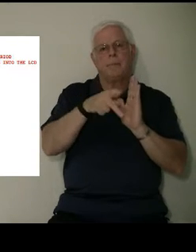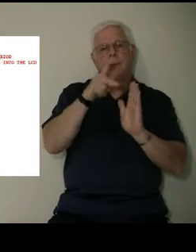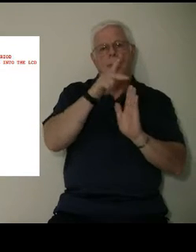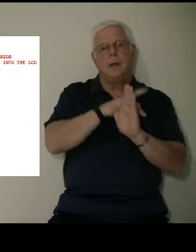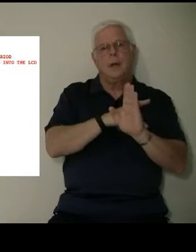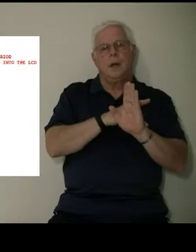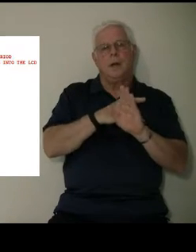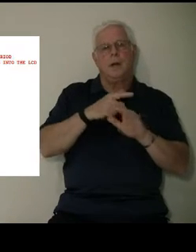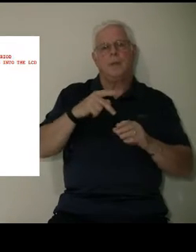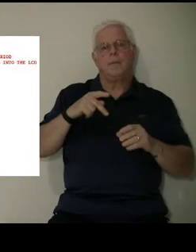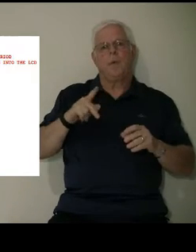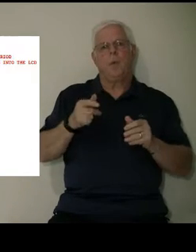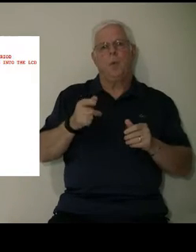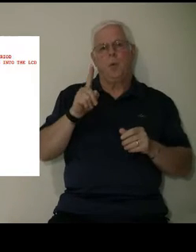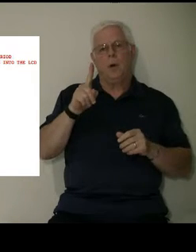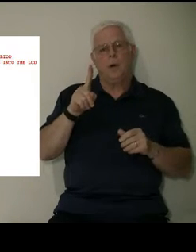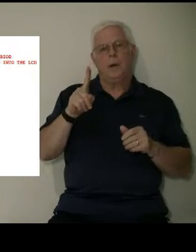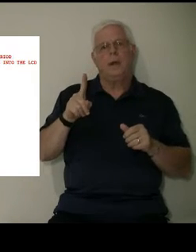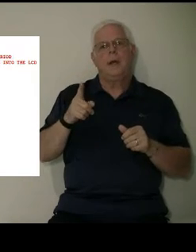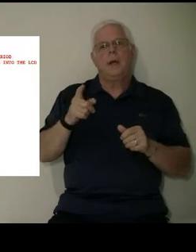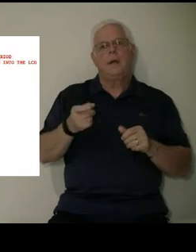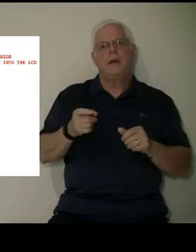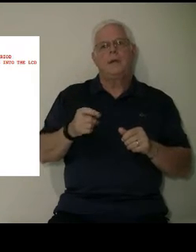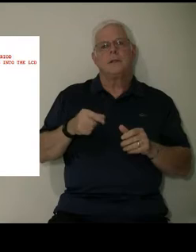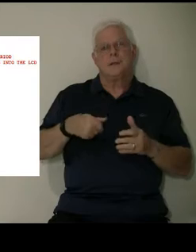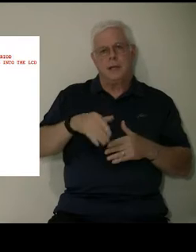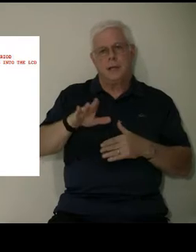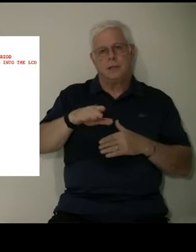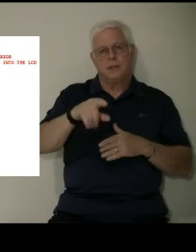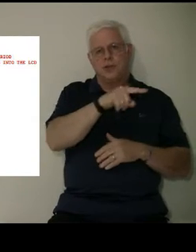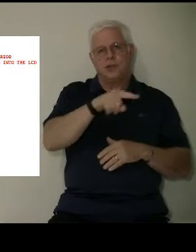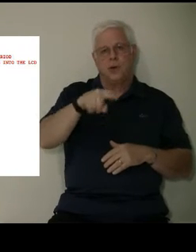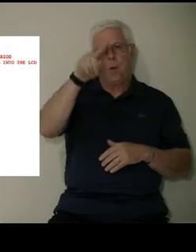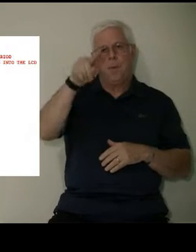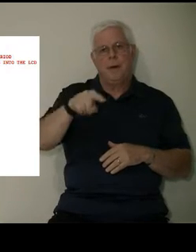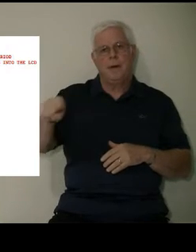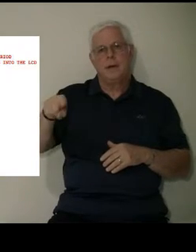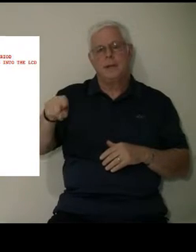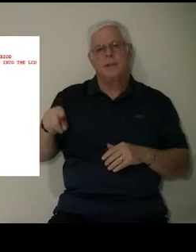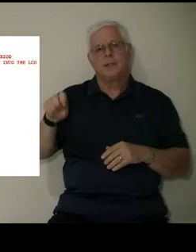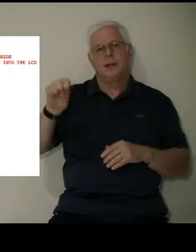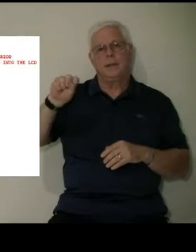sub-programs, one sends the strobe signal